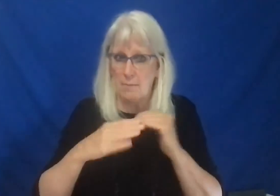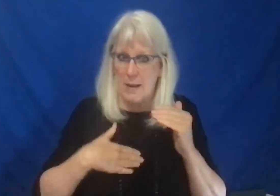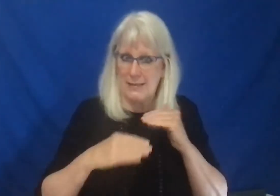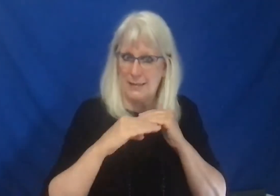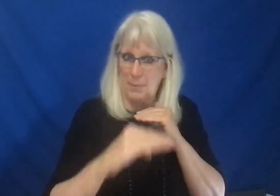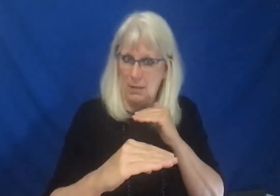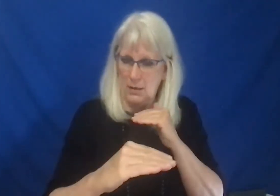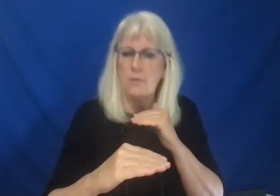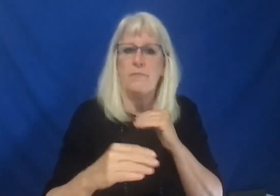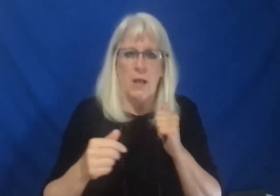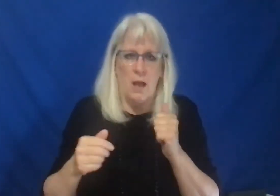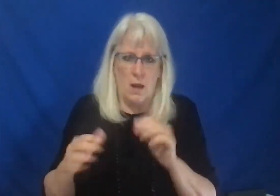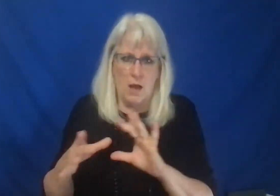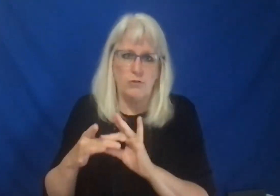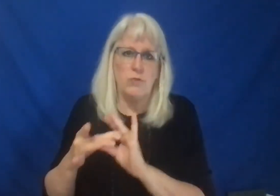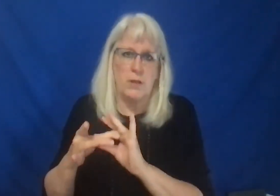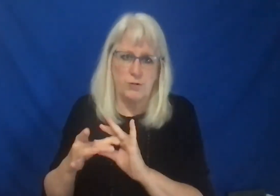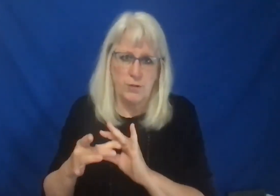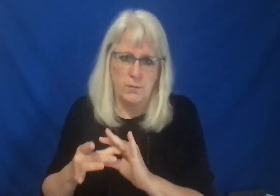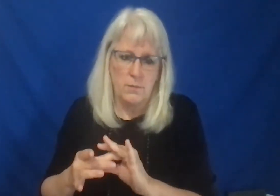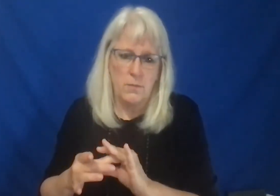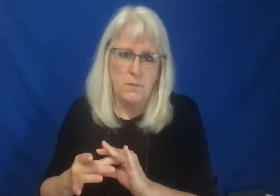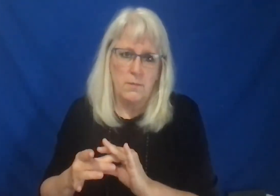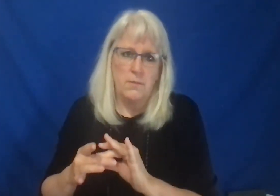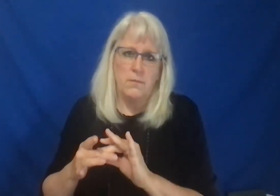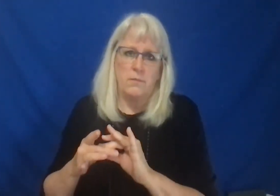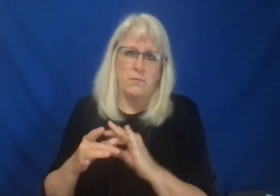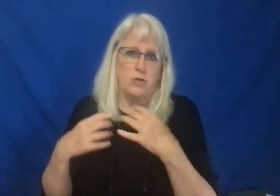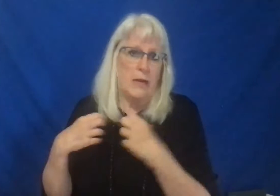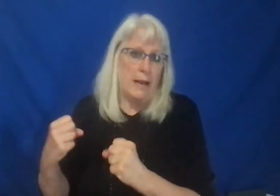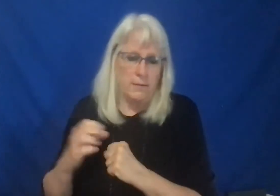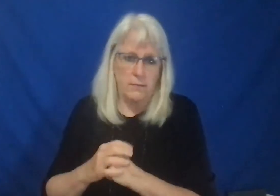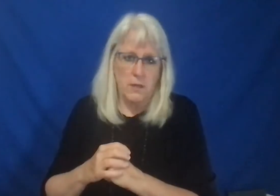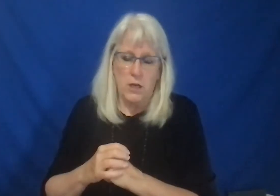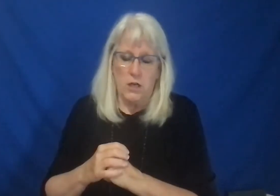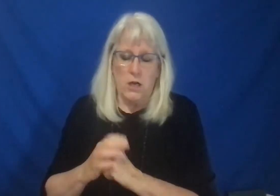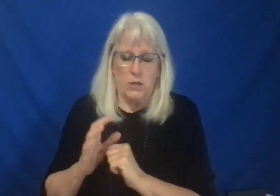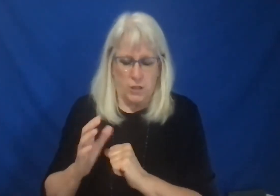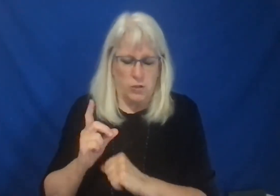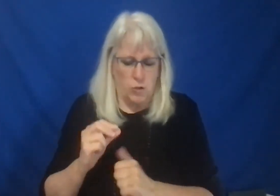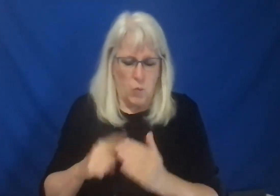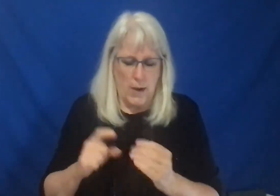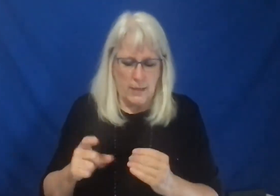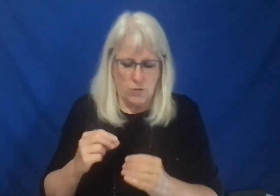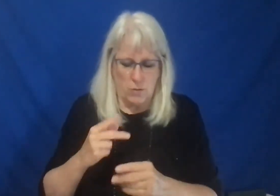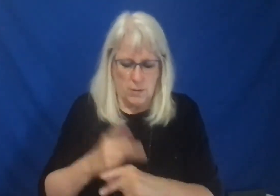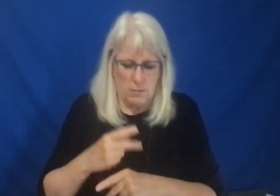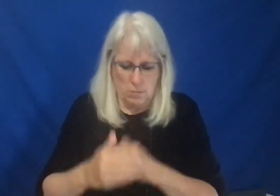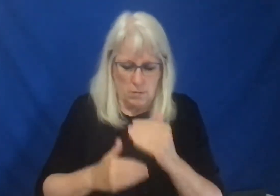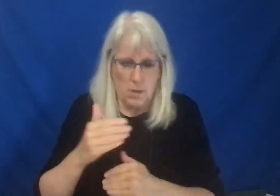allowed those relationships to be restored. And I just kept my head down and did what I needed to do. And my parents thought I was nuts when I got